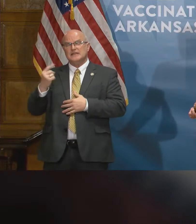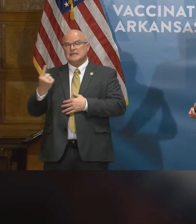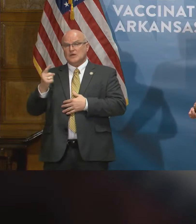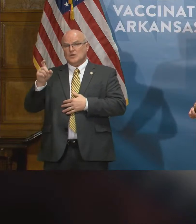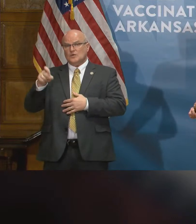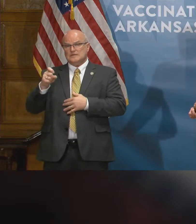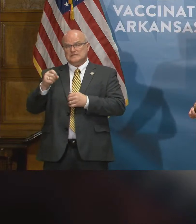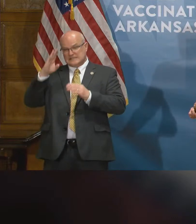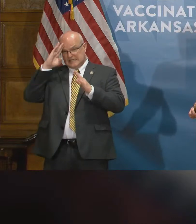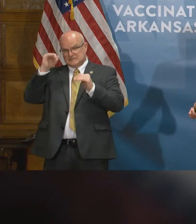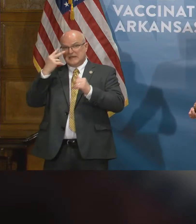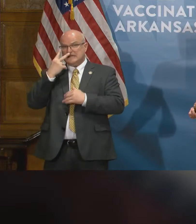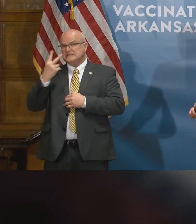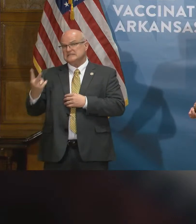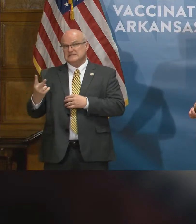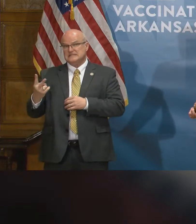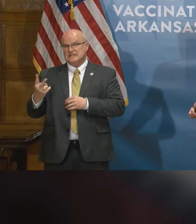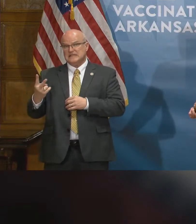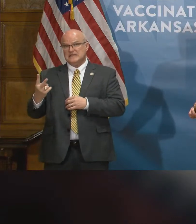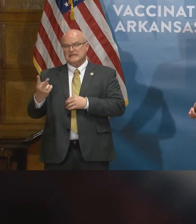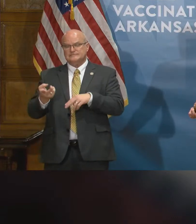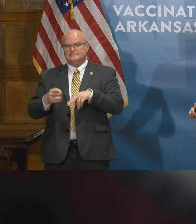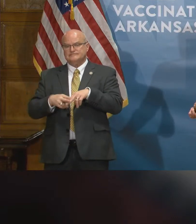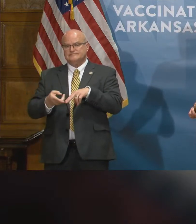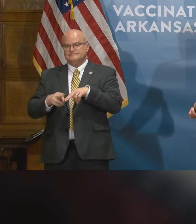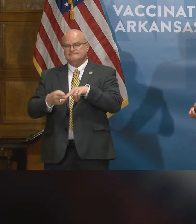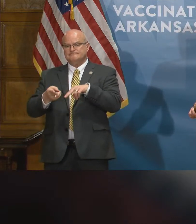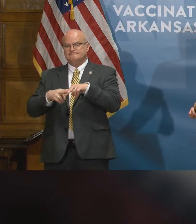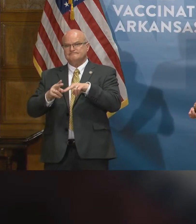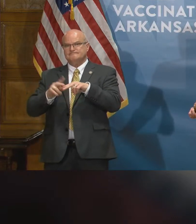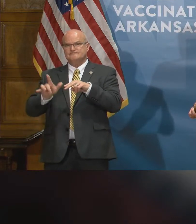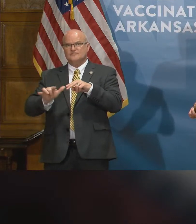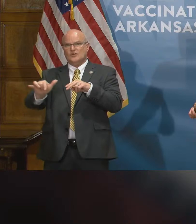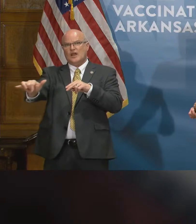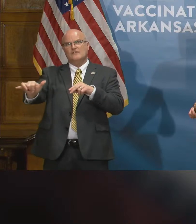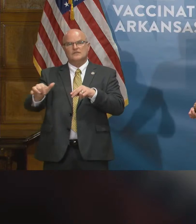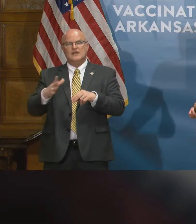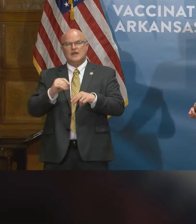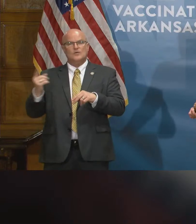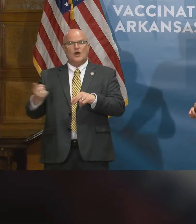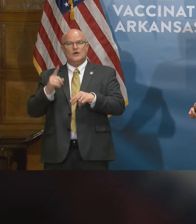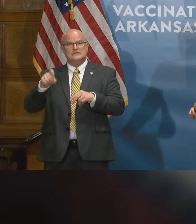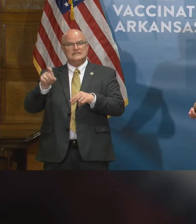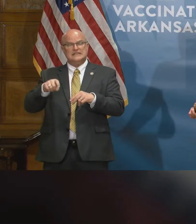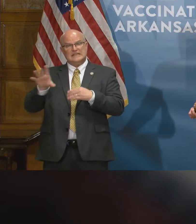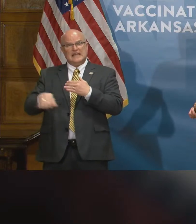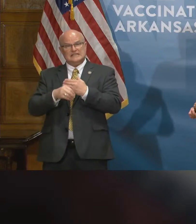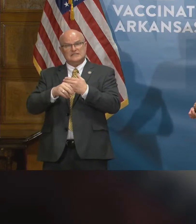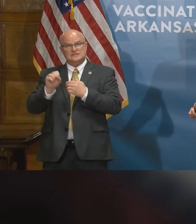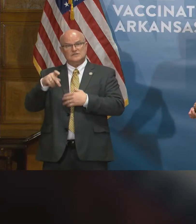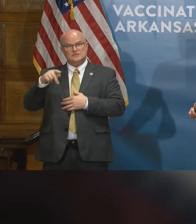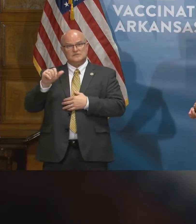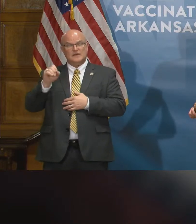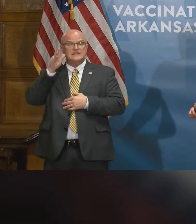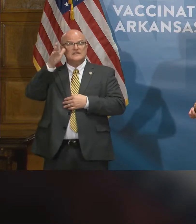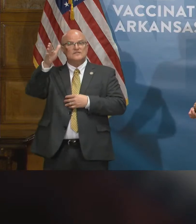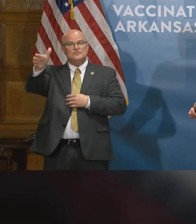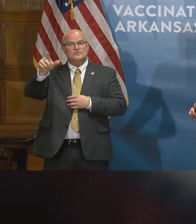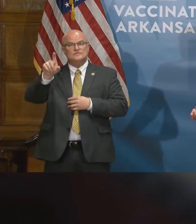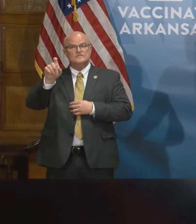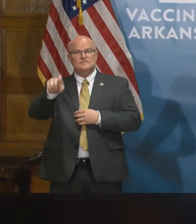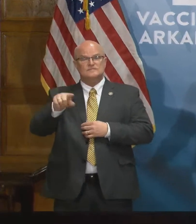where we just expect to see an ever-increasing number of prisoners and where we're always going to need additional space in the future?